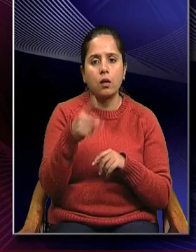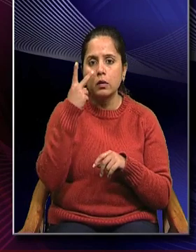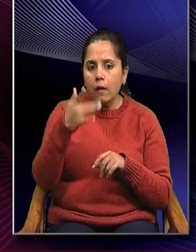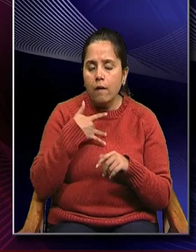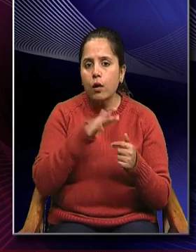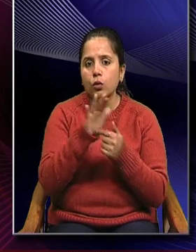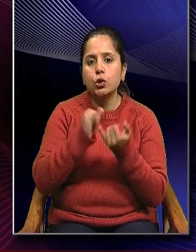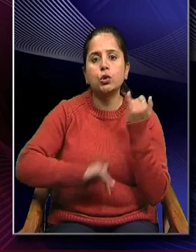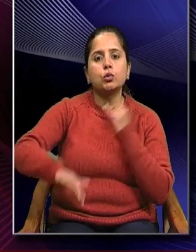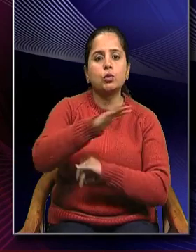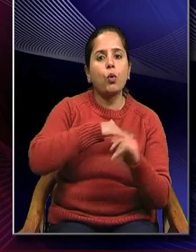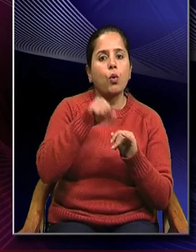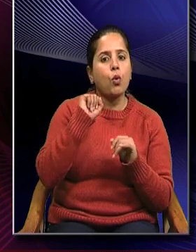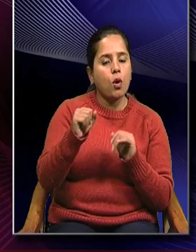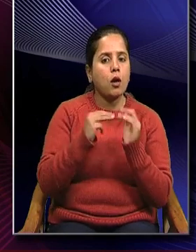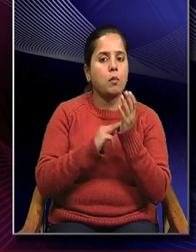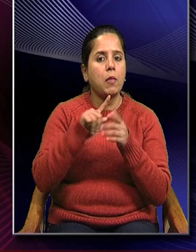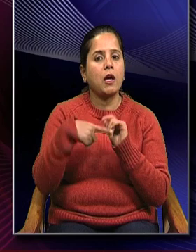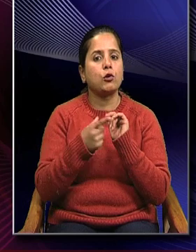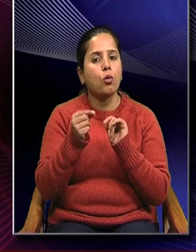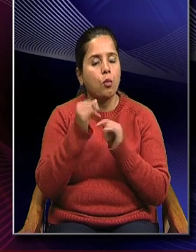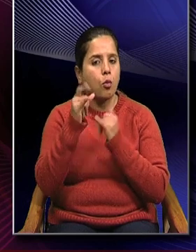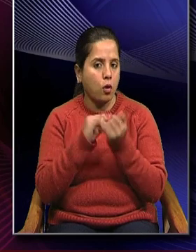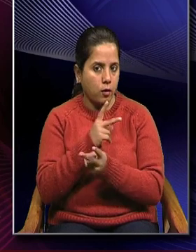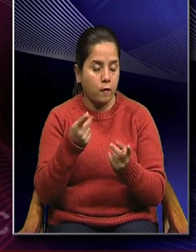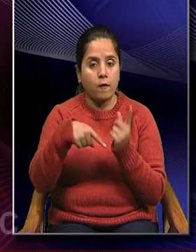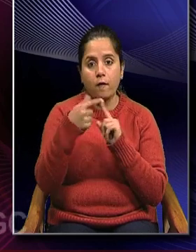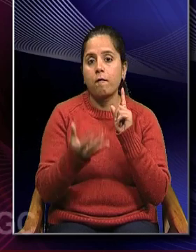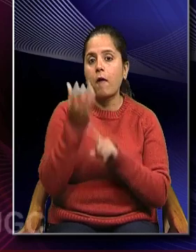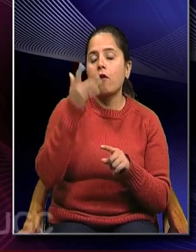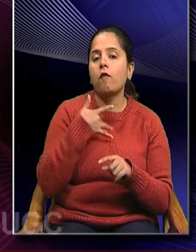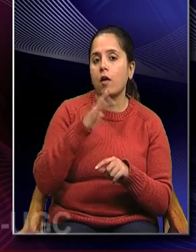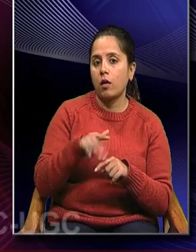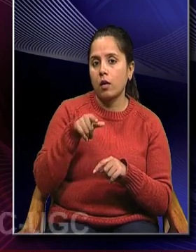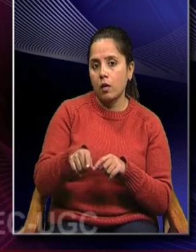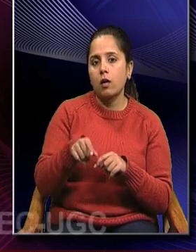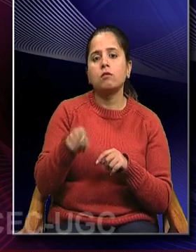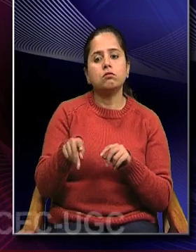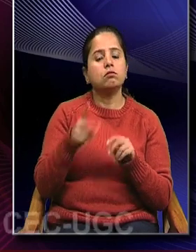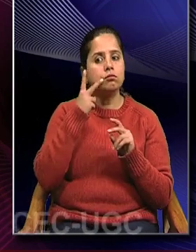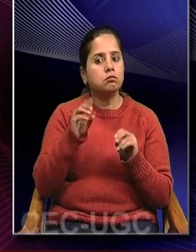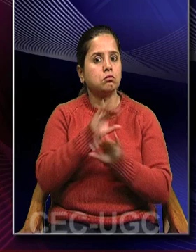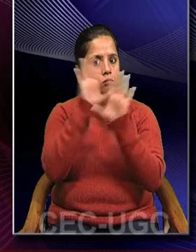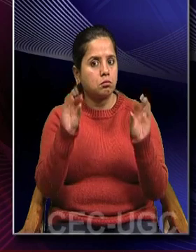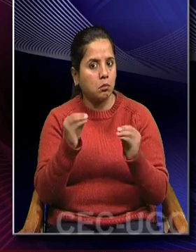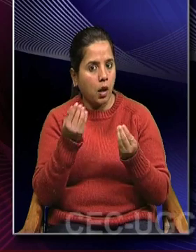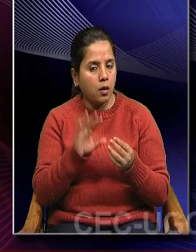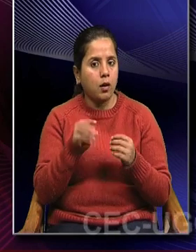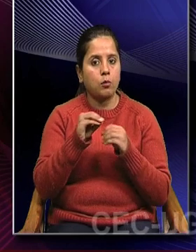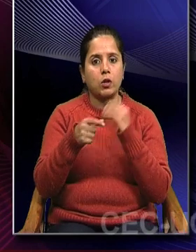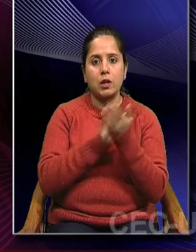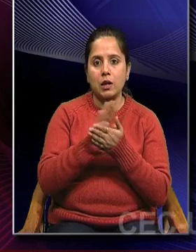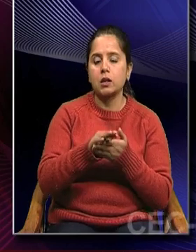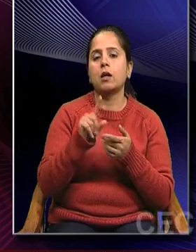social divisions in metropolis. So, we find that this kind of a glorification of the empire, British Empire, was